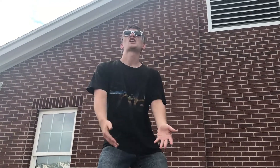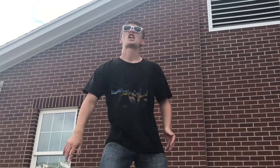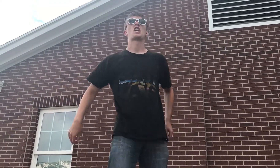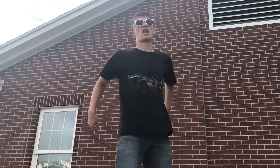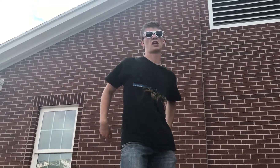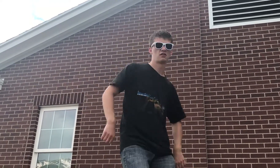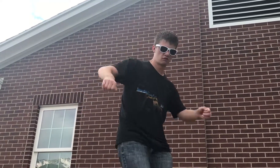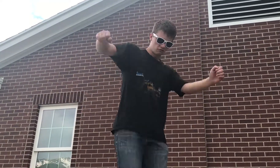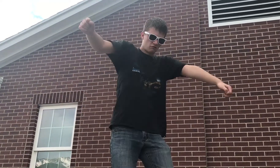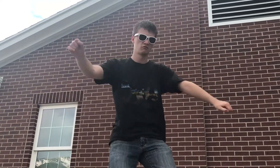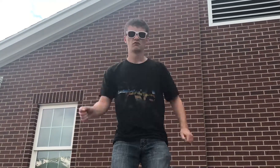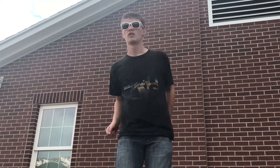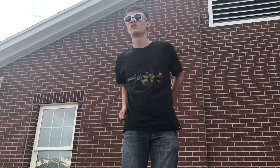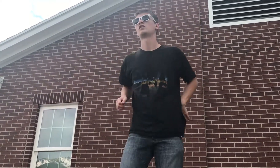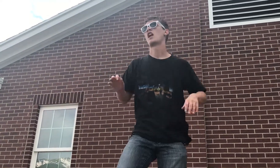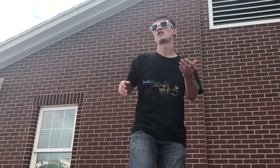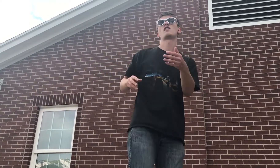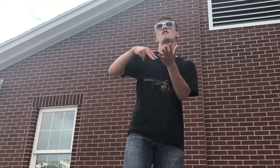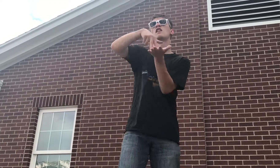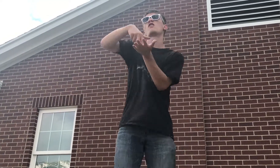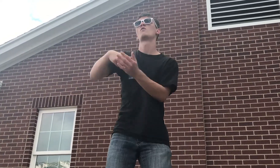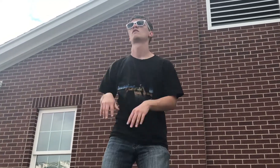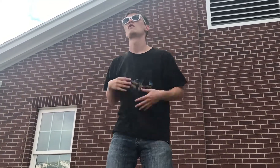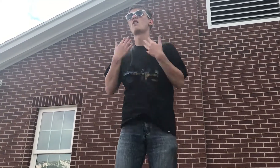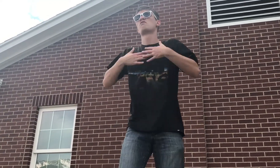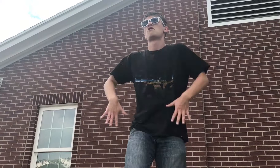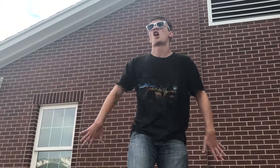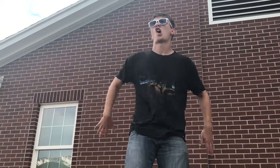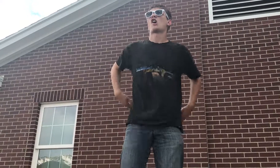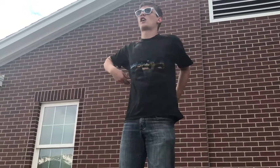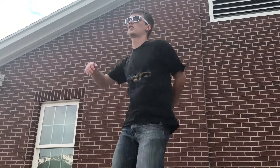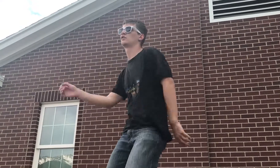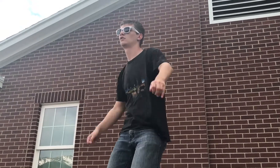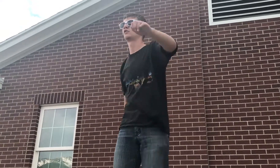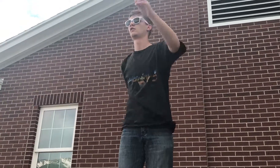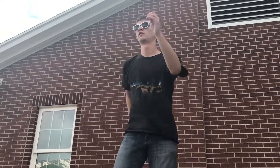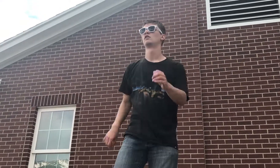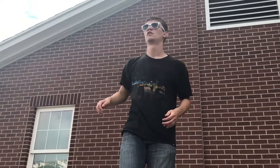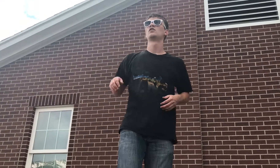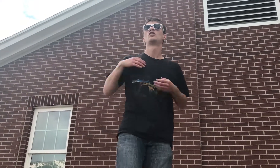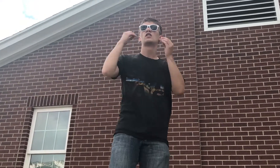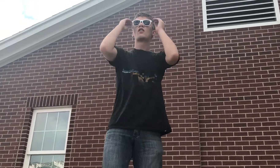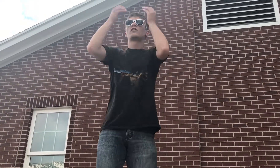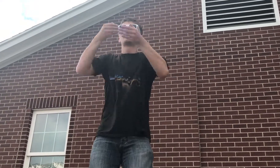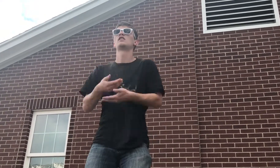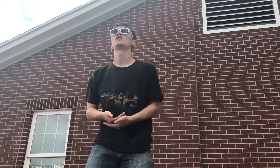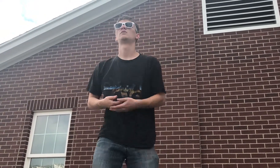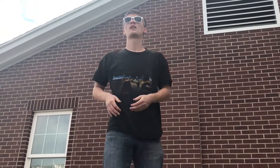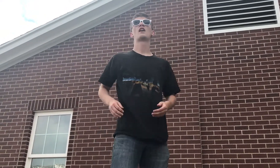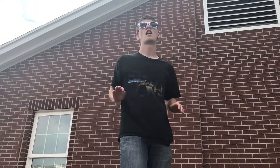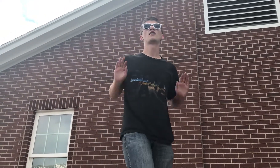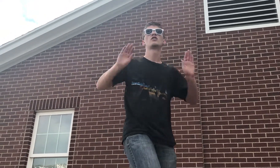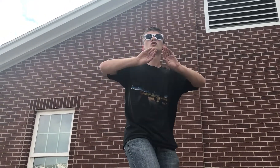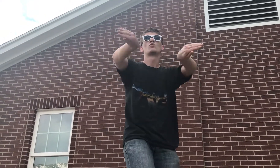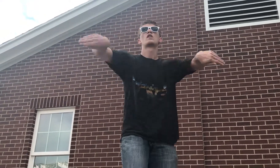skin Standing there with nothing on She gonna teach me how to swim